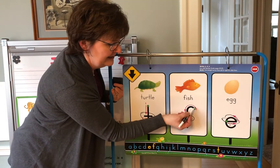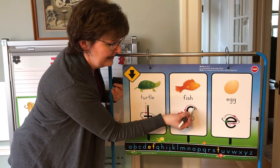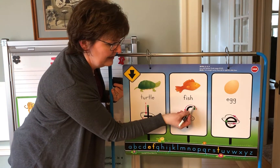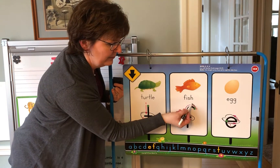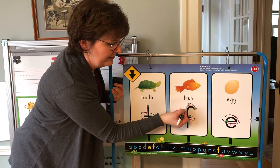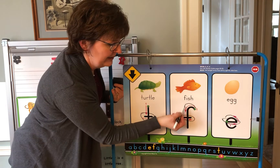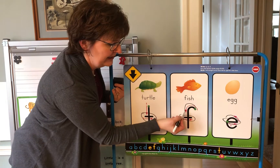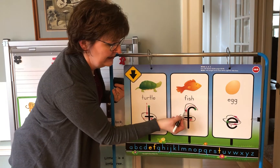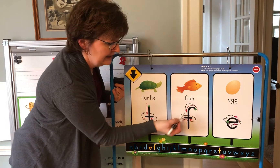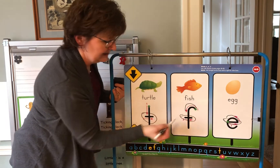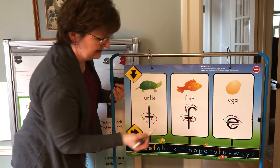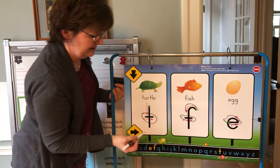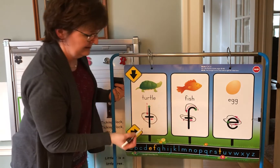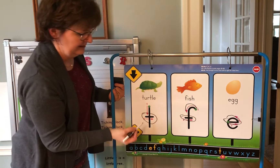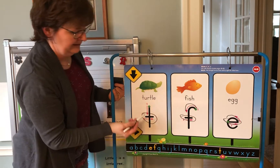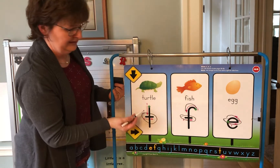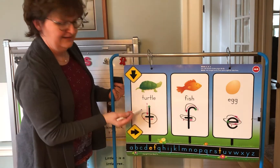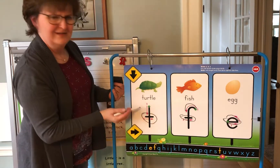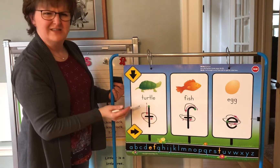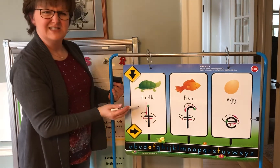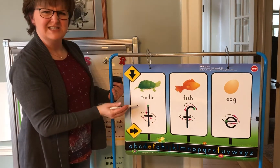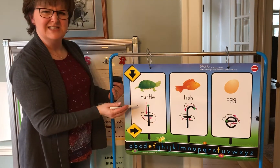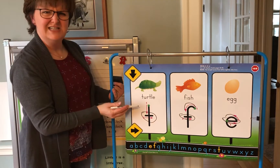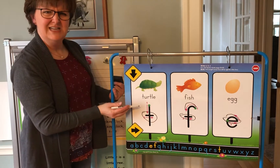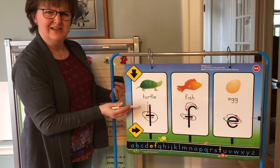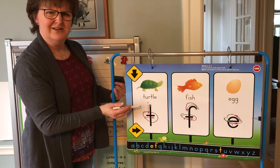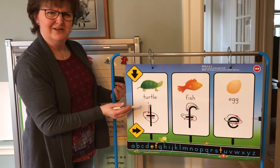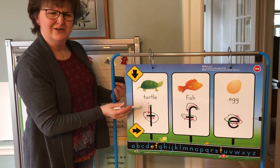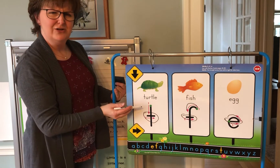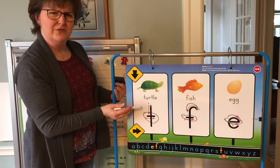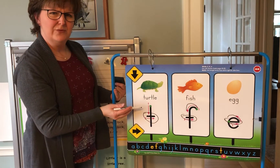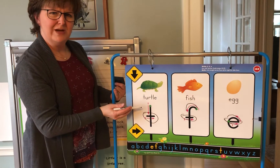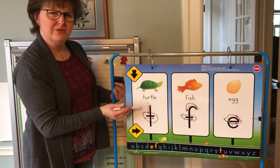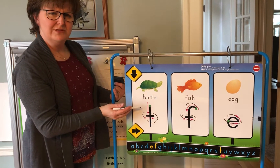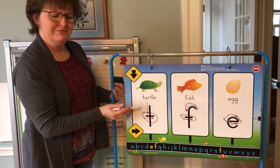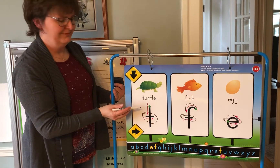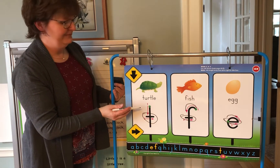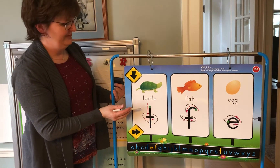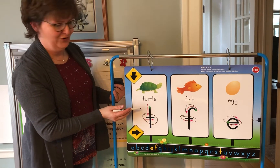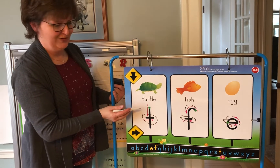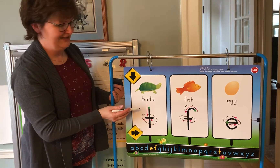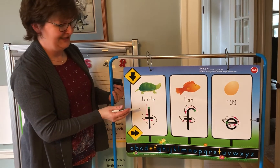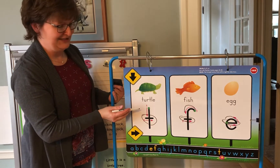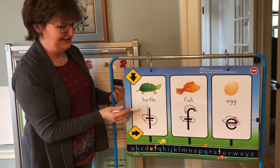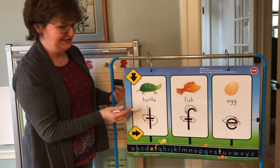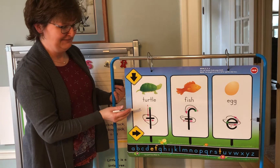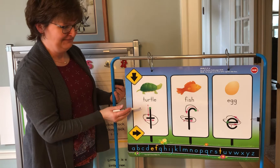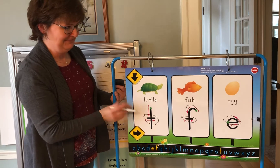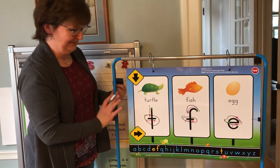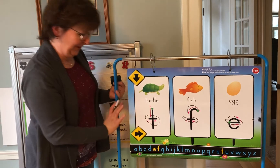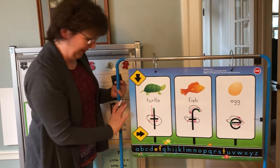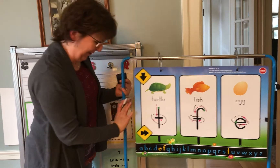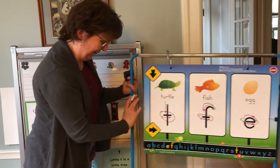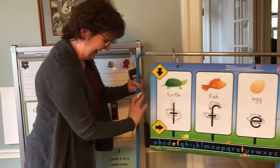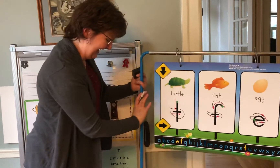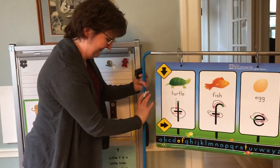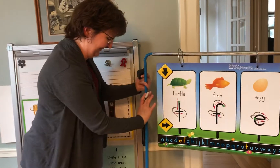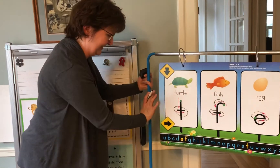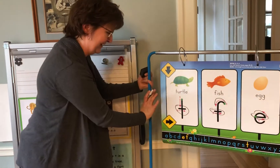come around like this. Does T curve around? No, it doesn't. Okay, let's make our